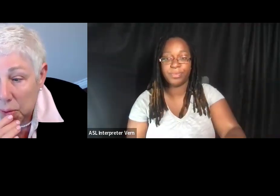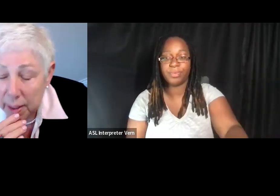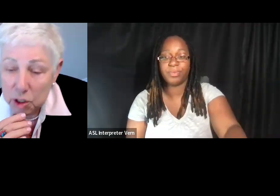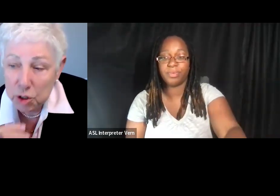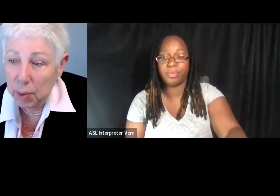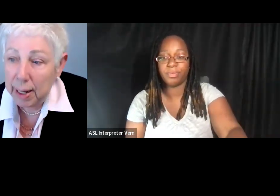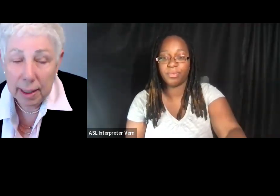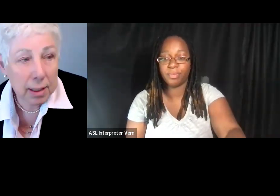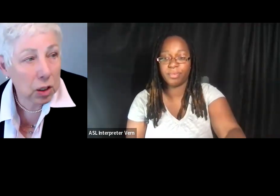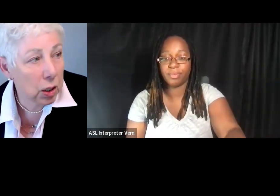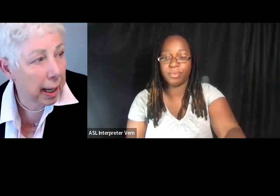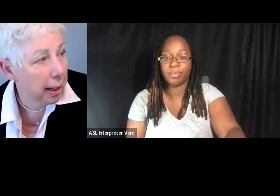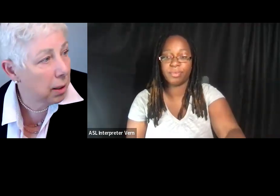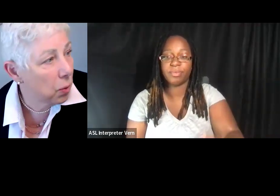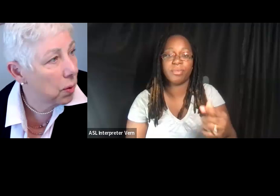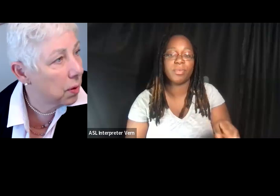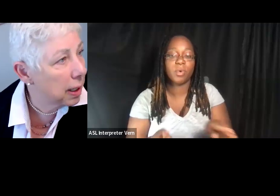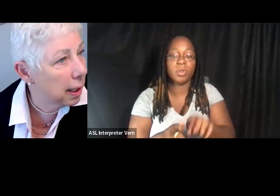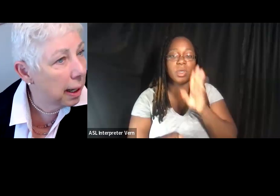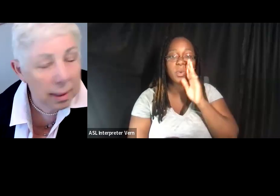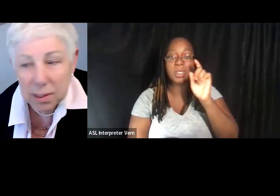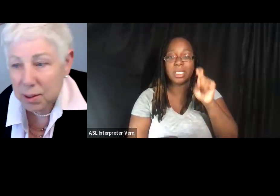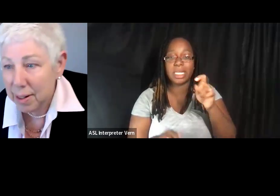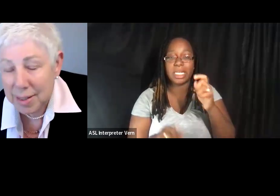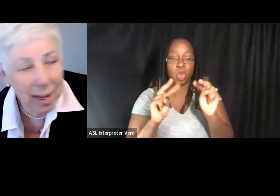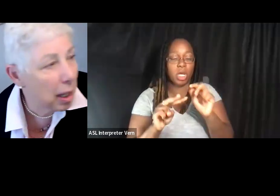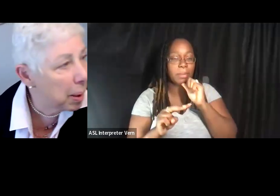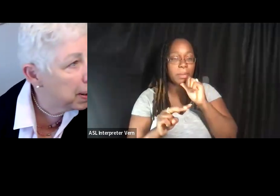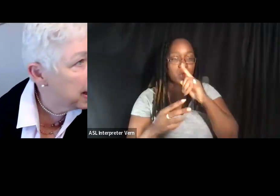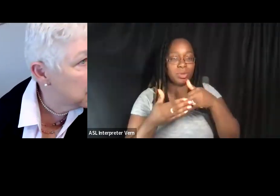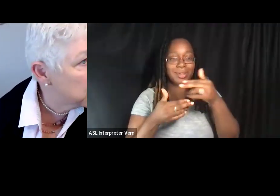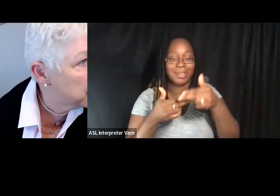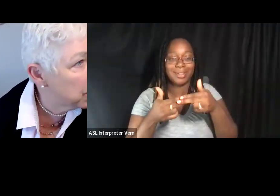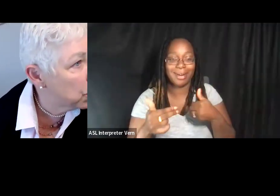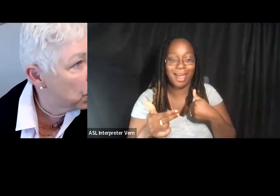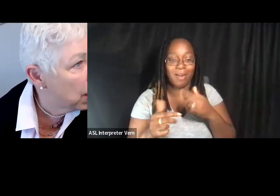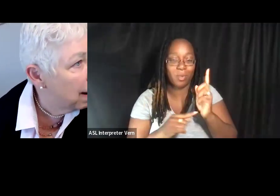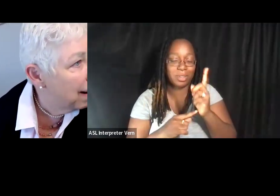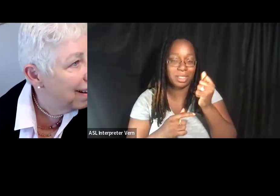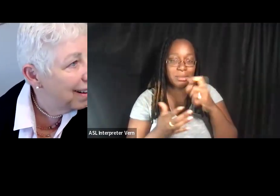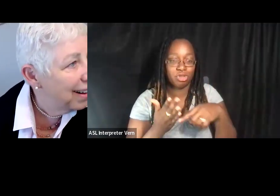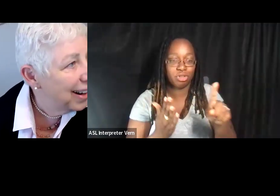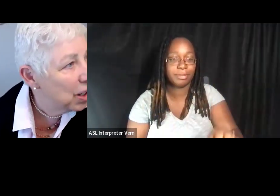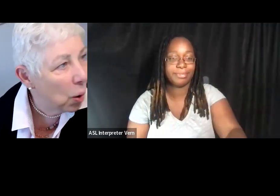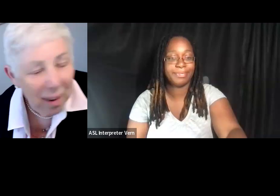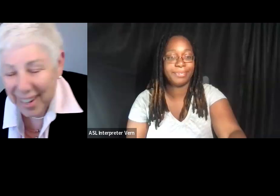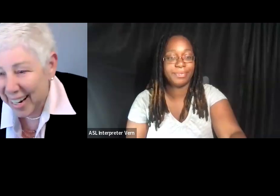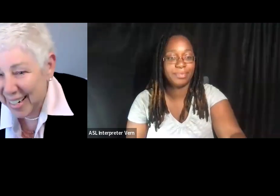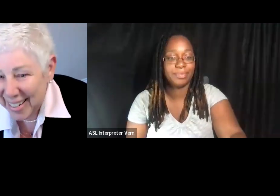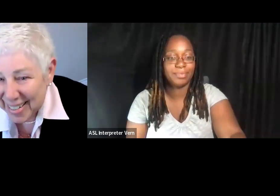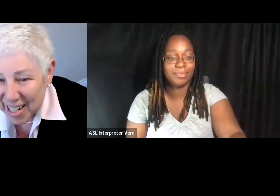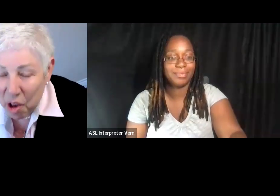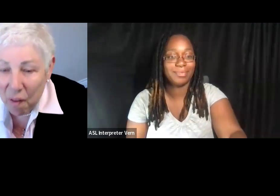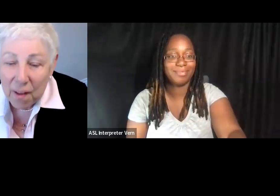The other thing that you might need to look at, I don't think I had this on the next slide. Let me peek just to make sure. No,